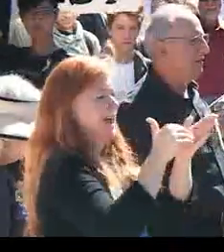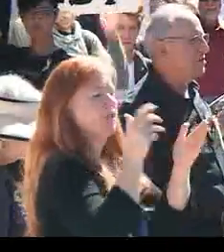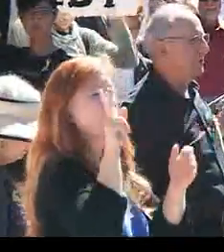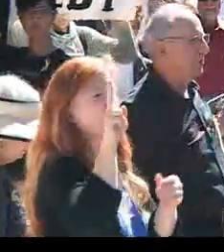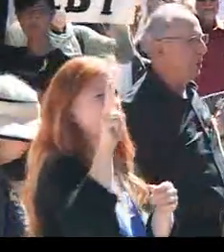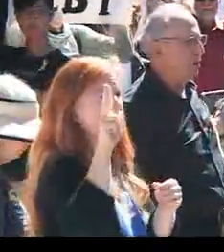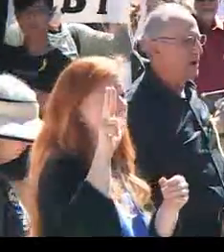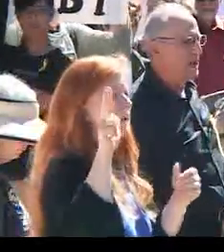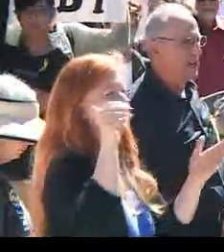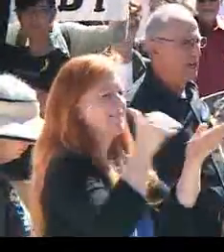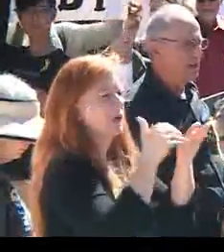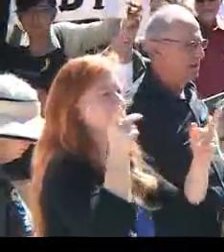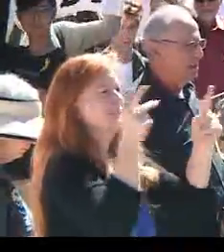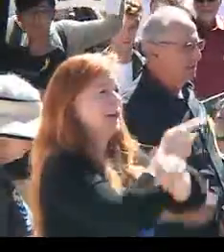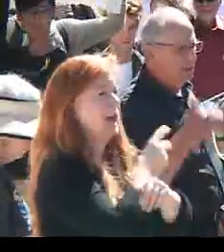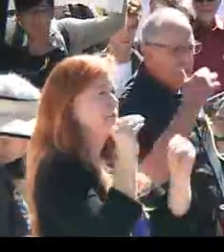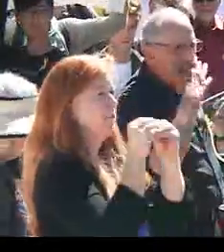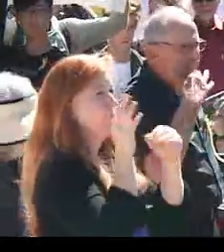their average employee.